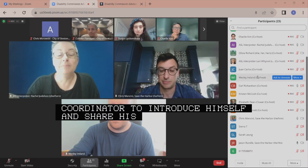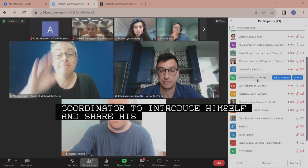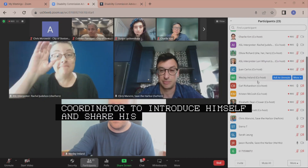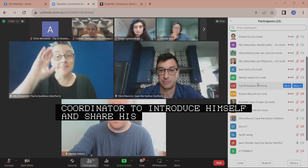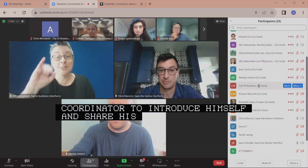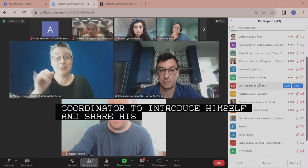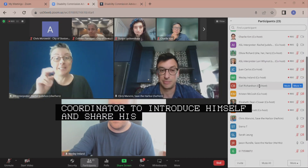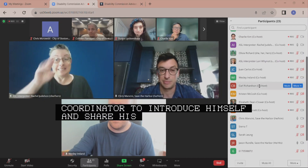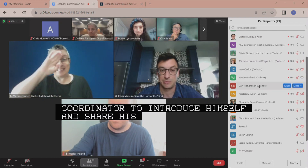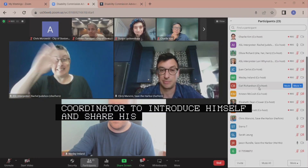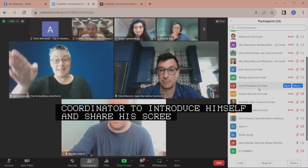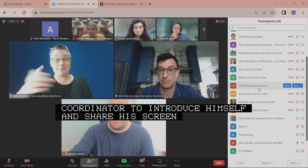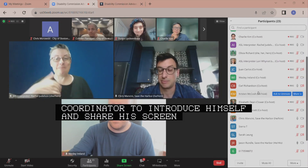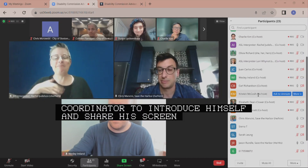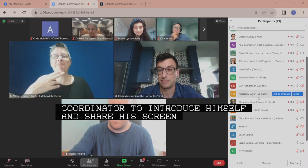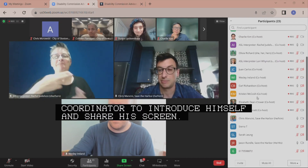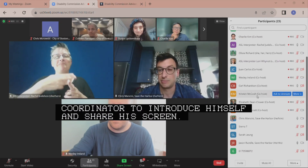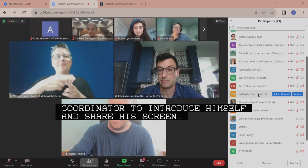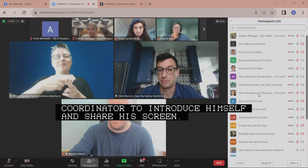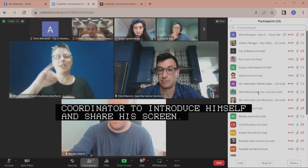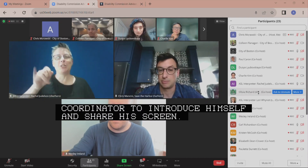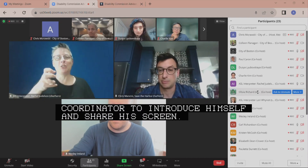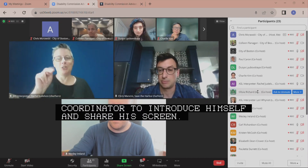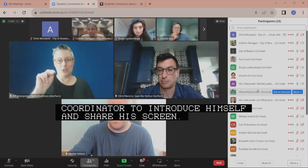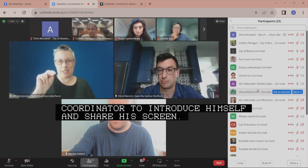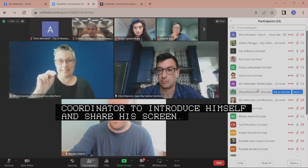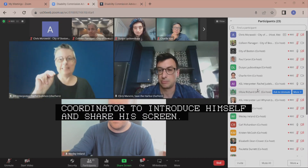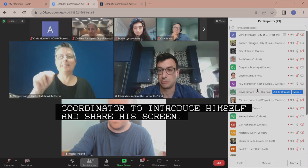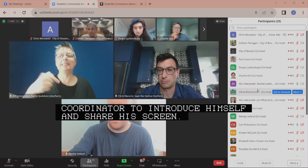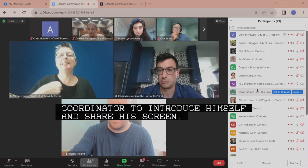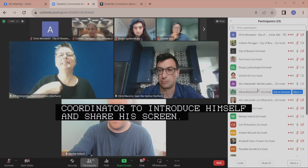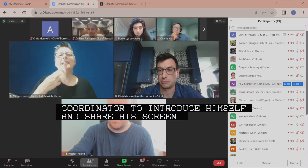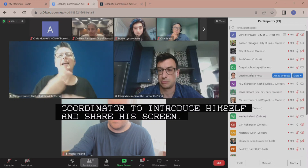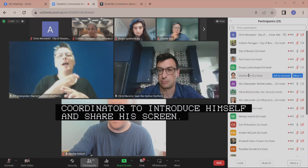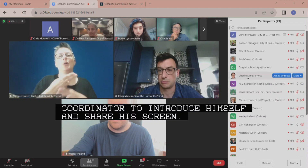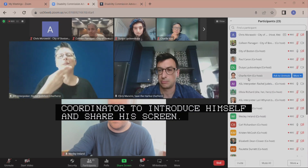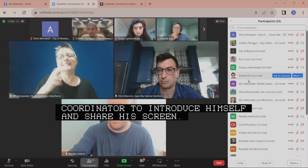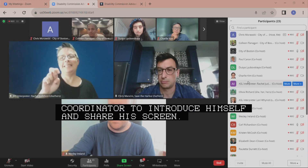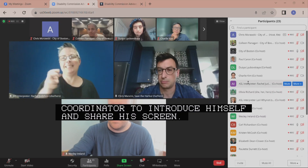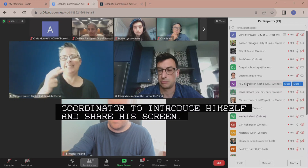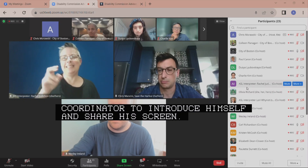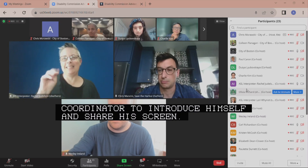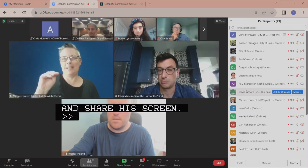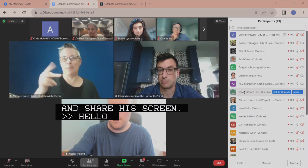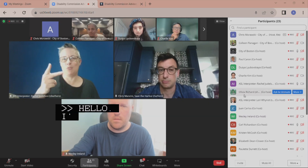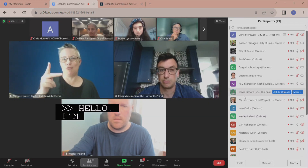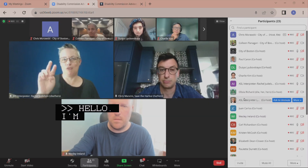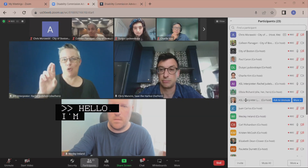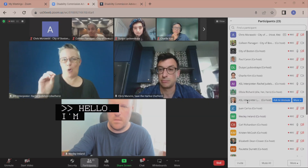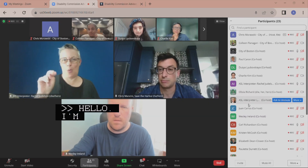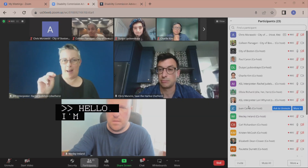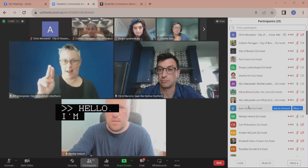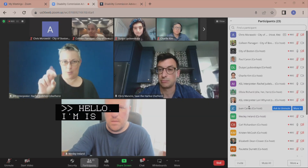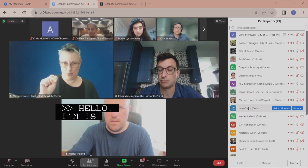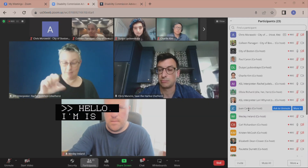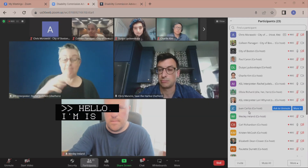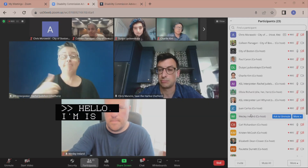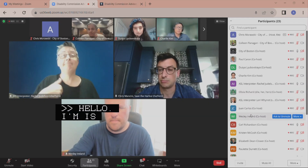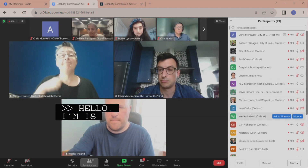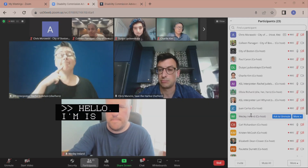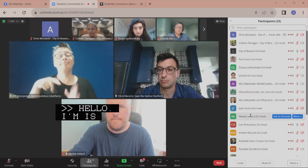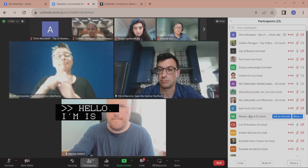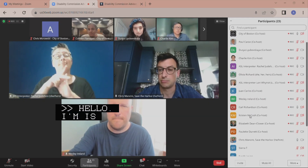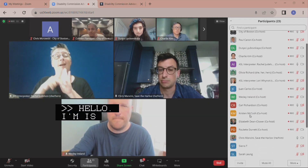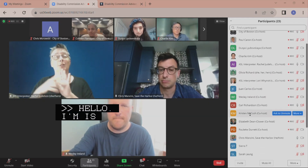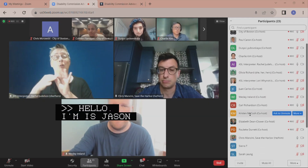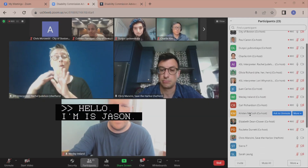Hello, my name is Jason. I use he, him pronouns, and I am the policy coordinator